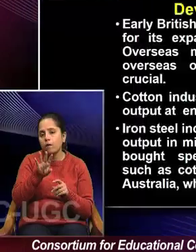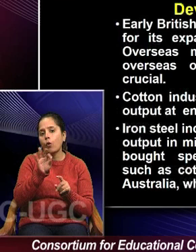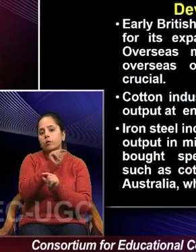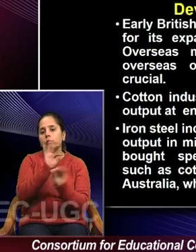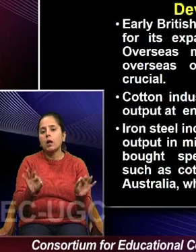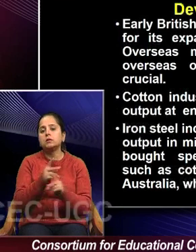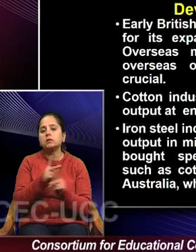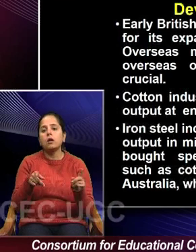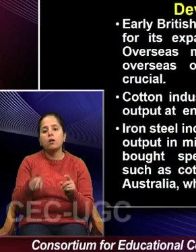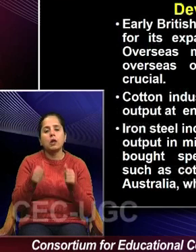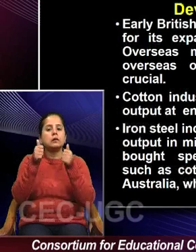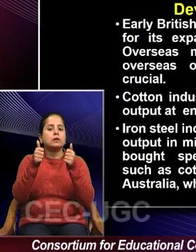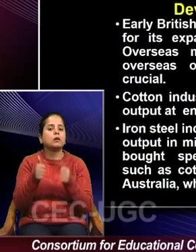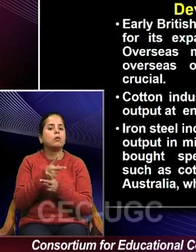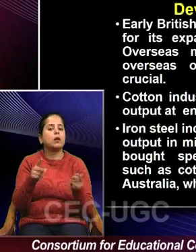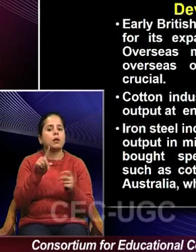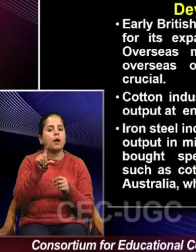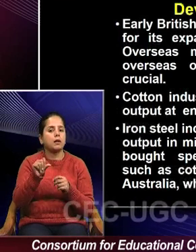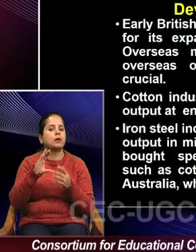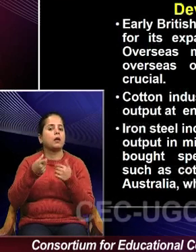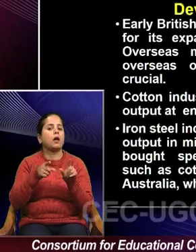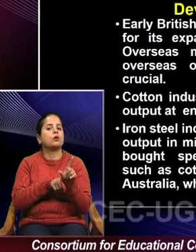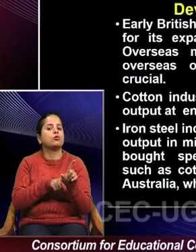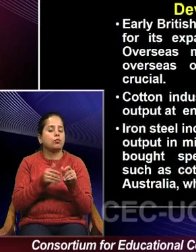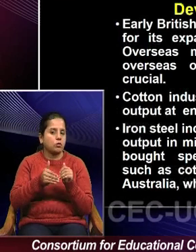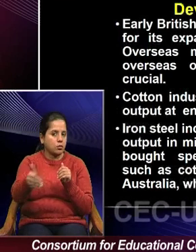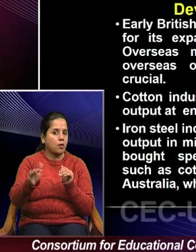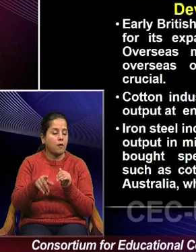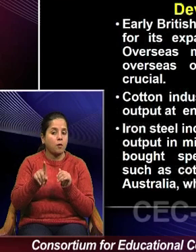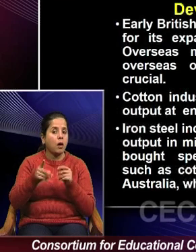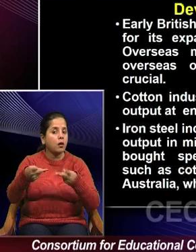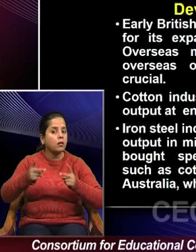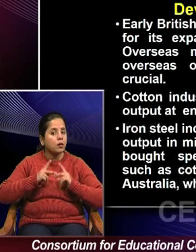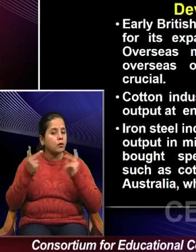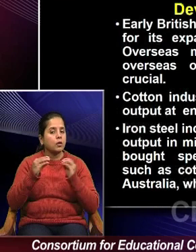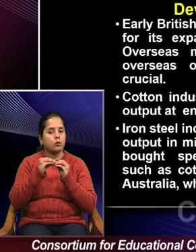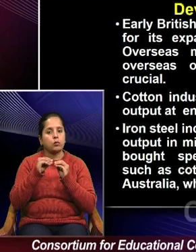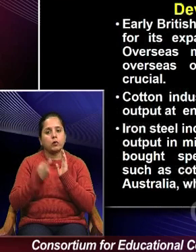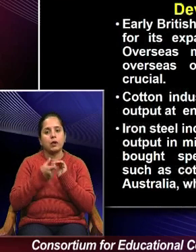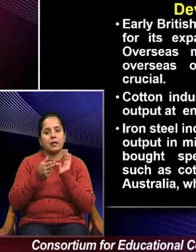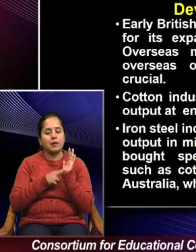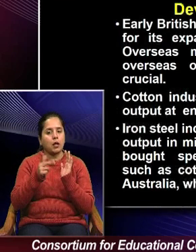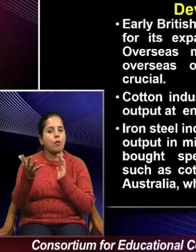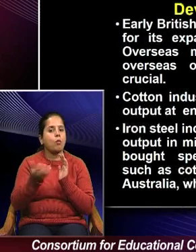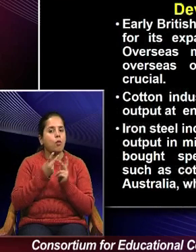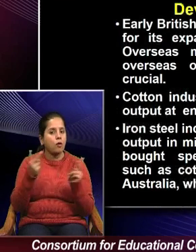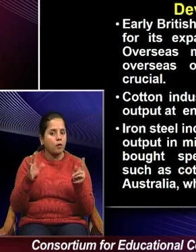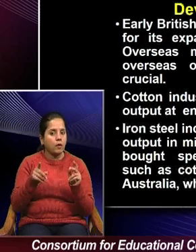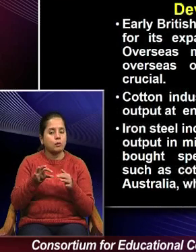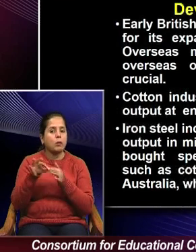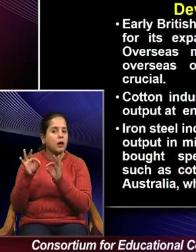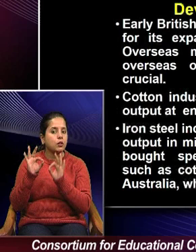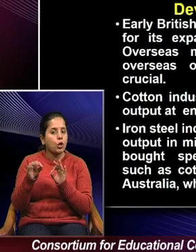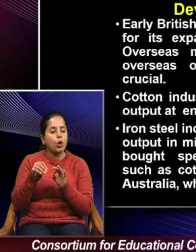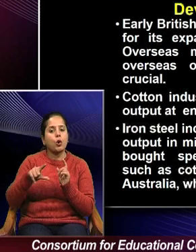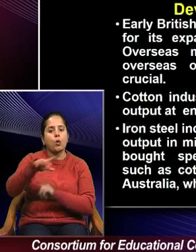its output in mid 19th century, and in return Britain bought specialized local